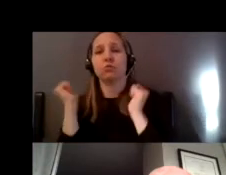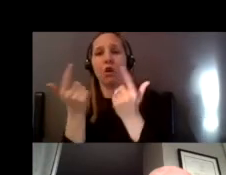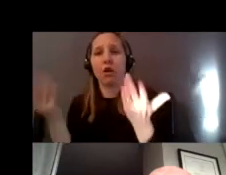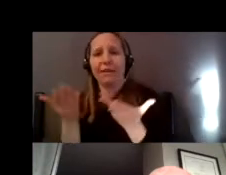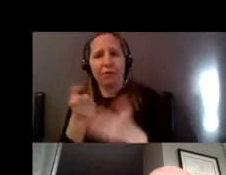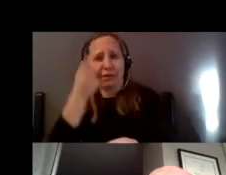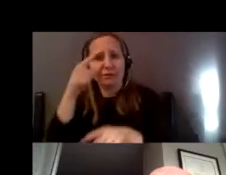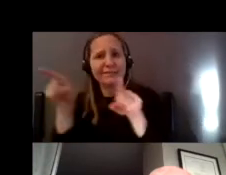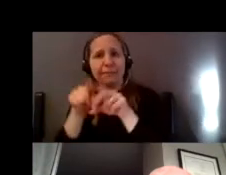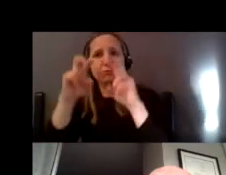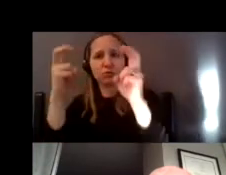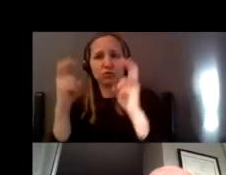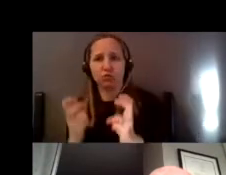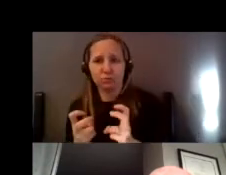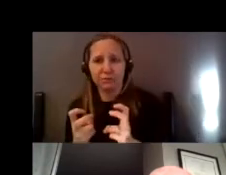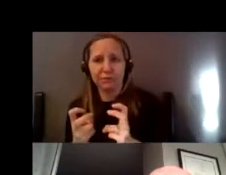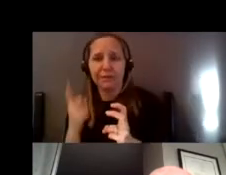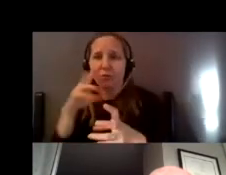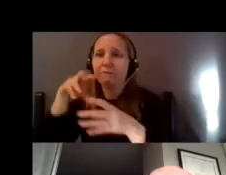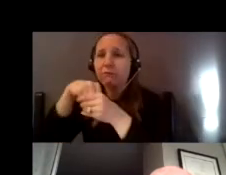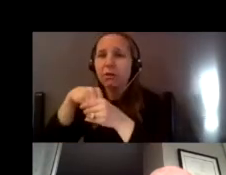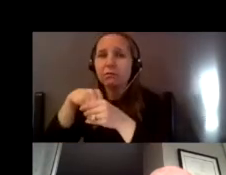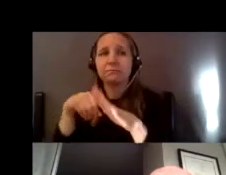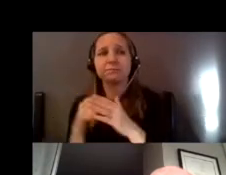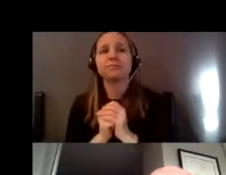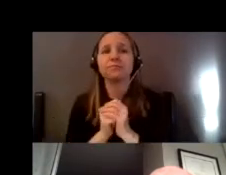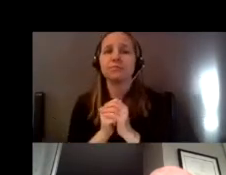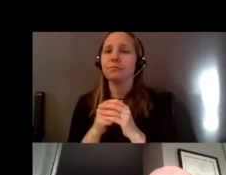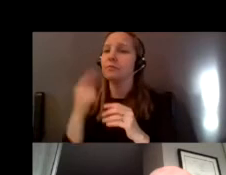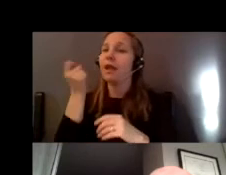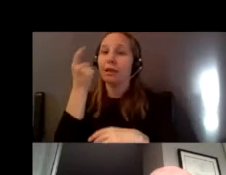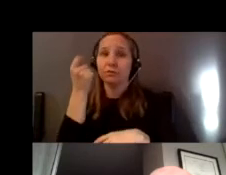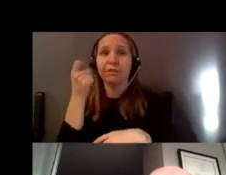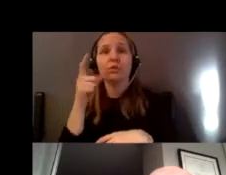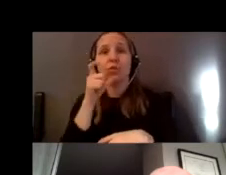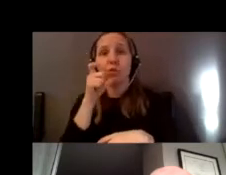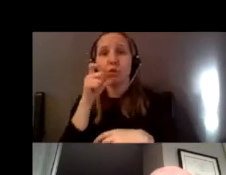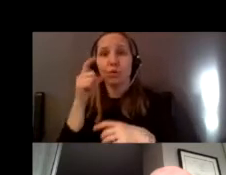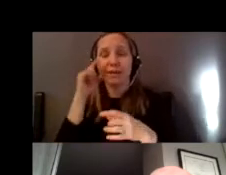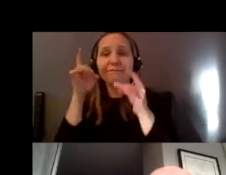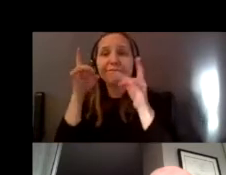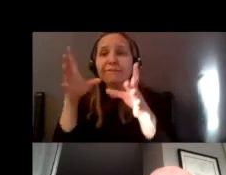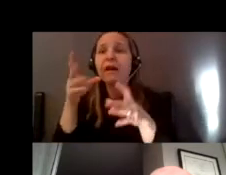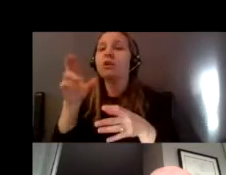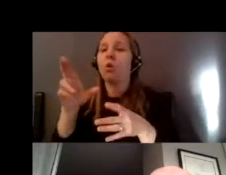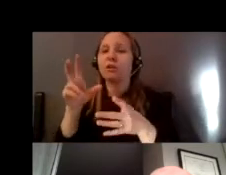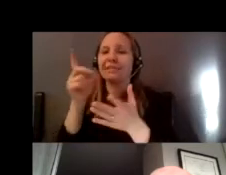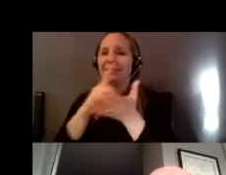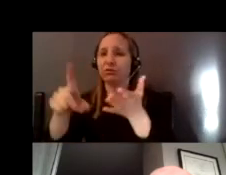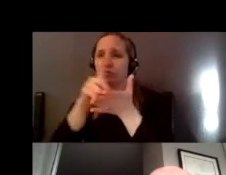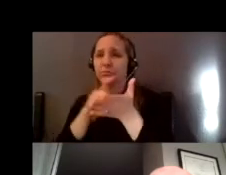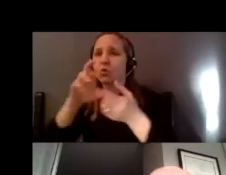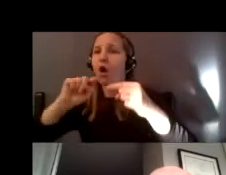for engaging with one another. There will be zero tolerance for those who promote discrimination or harm against others,